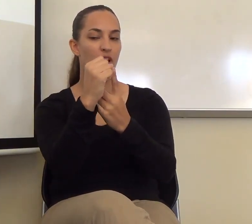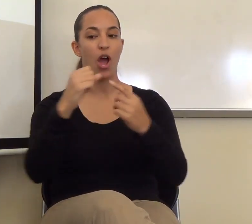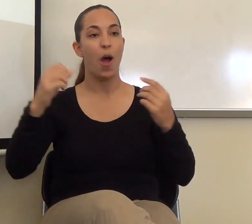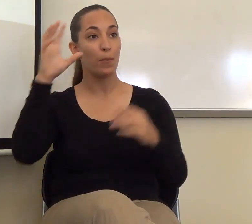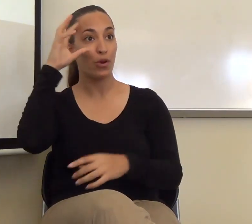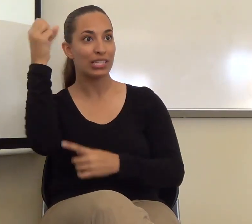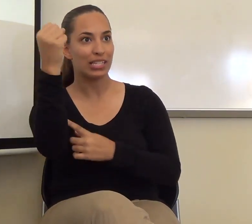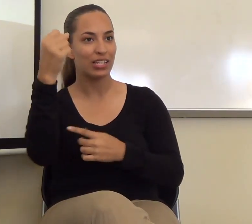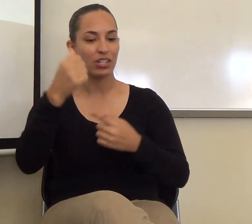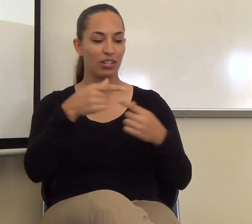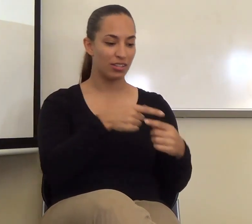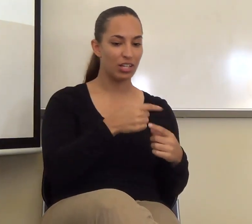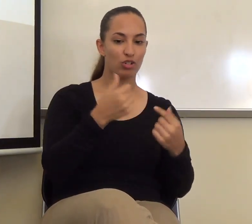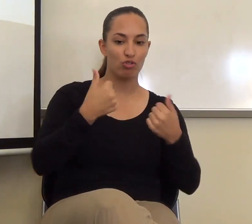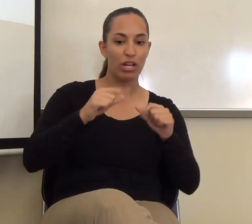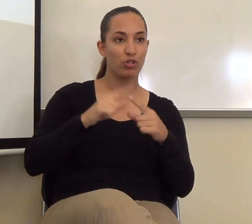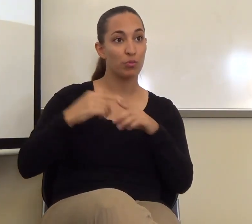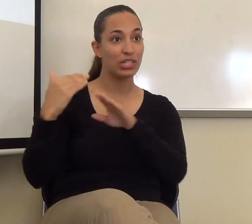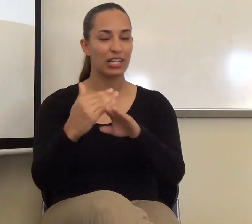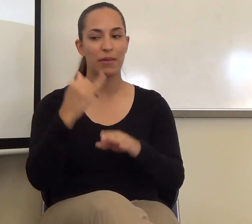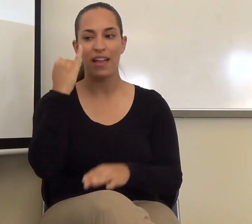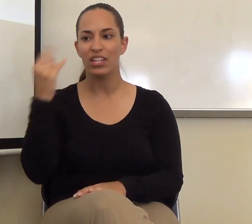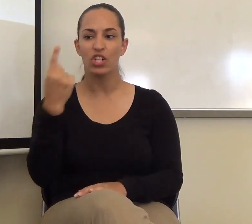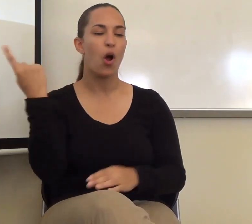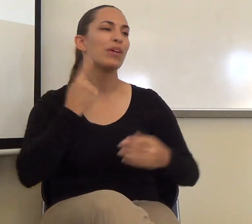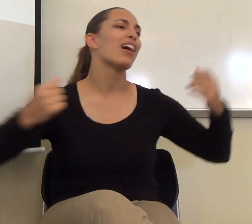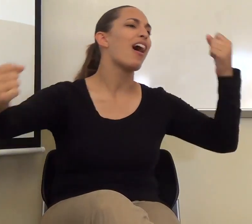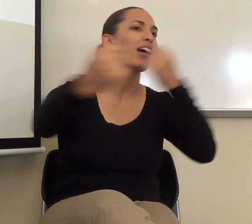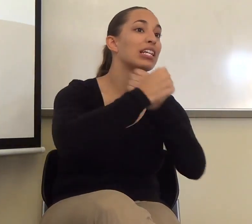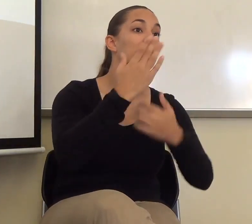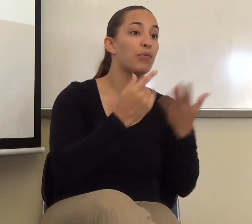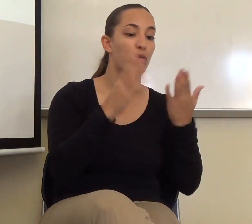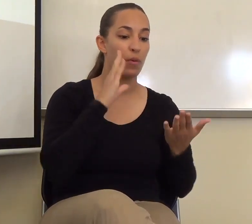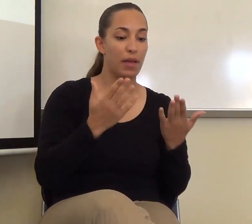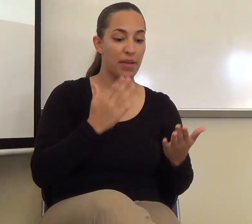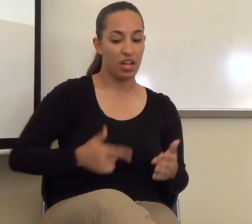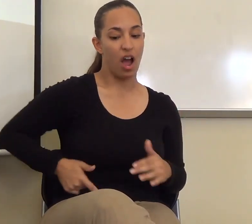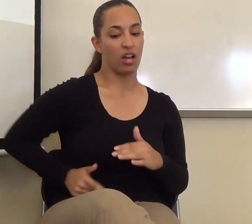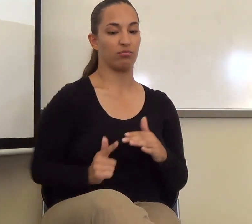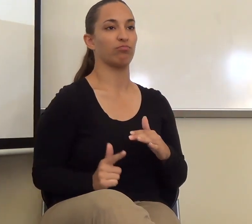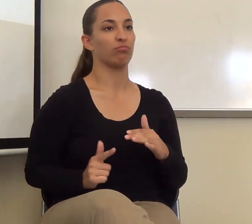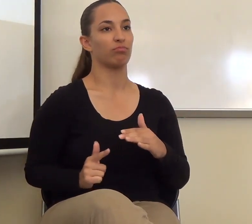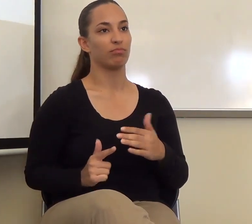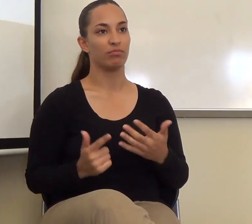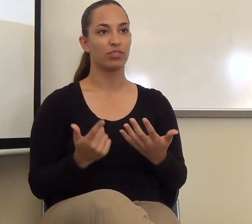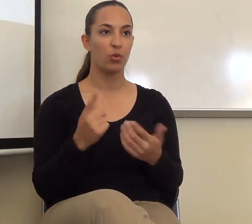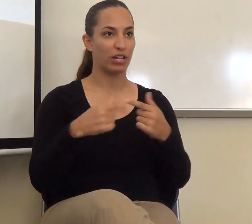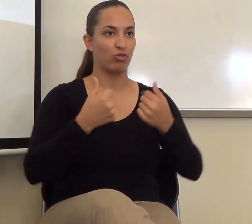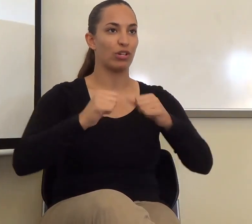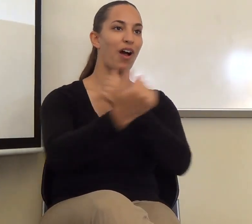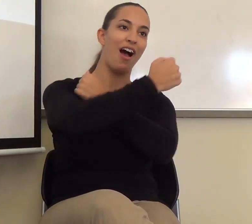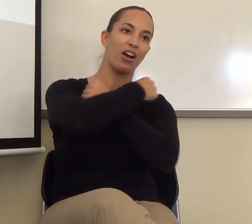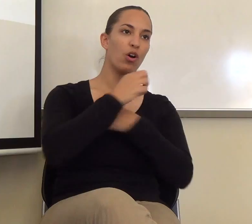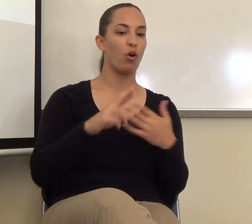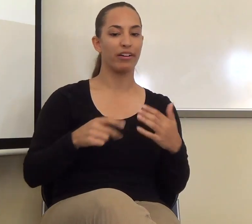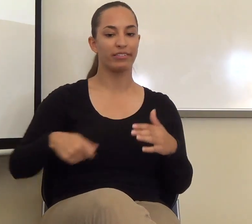sees, somebody's gonna pull out a gun and get him in the stomach, Easy So target. that's what's going on